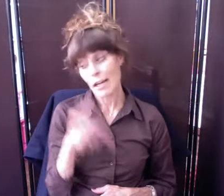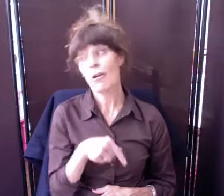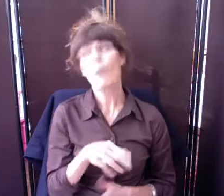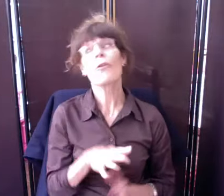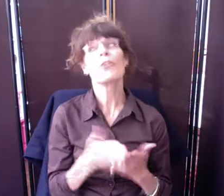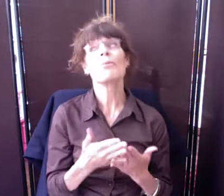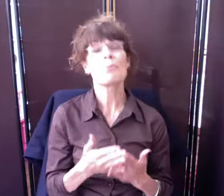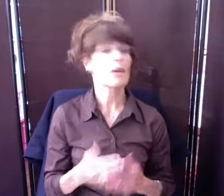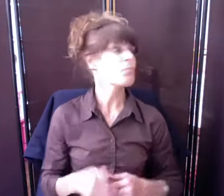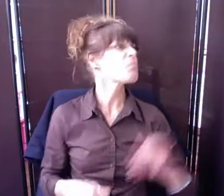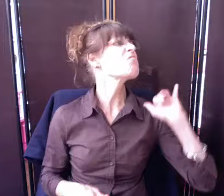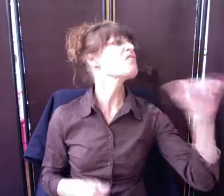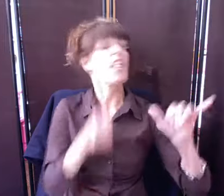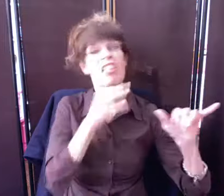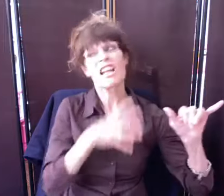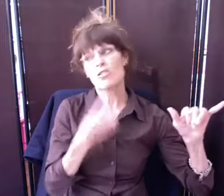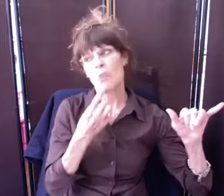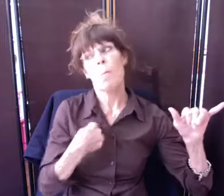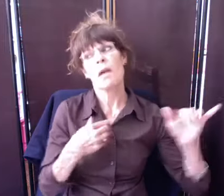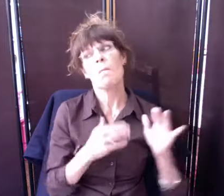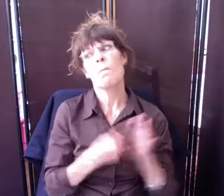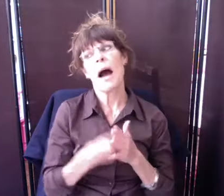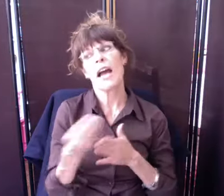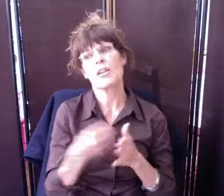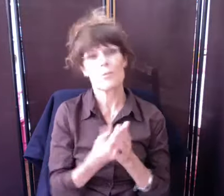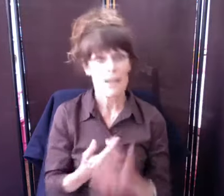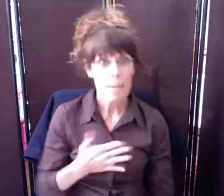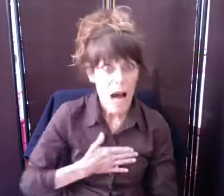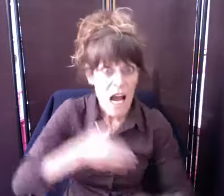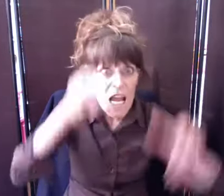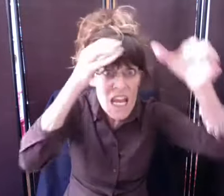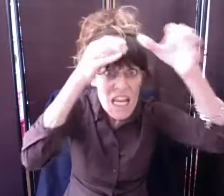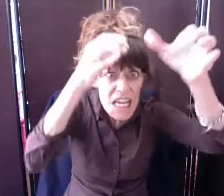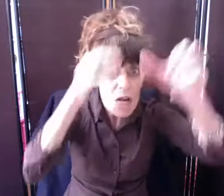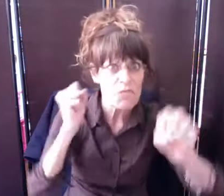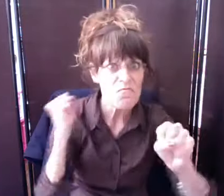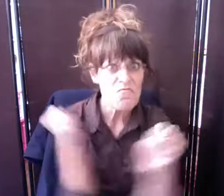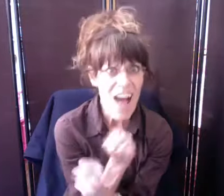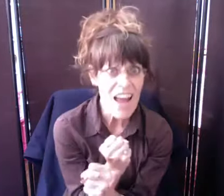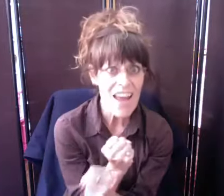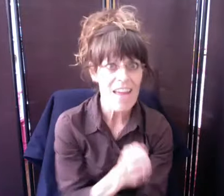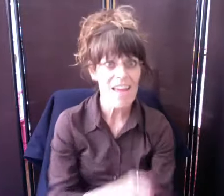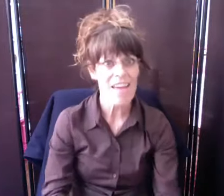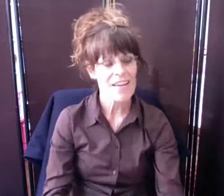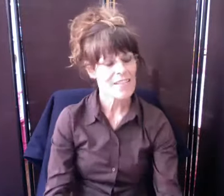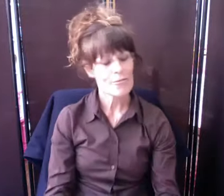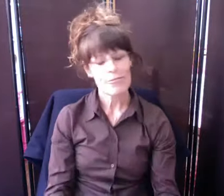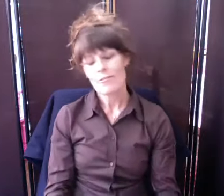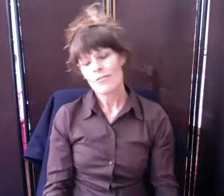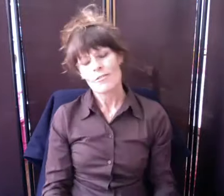lady over there asked me to get a new book. Like, that's how bad my ego was just fighting. And I started going through the